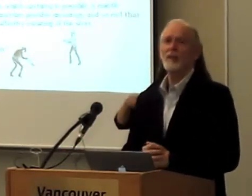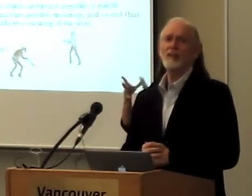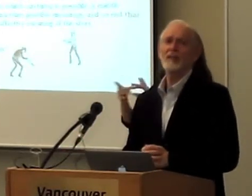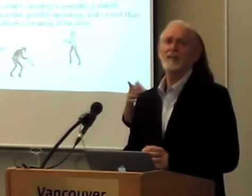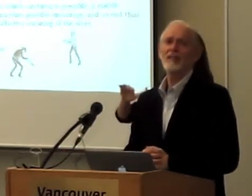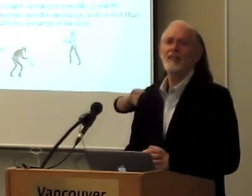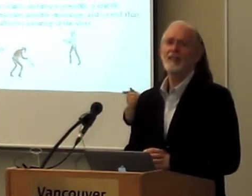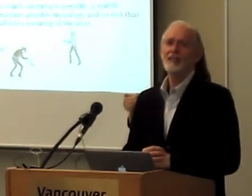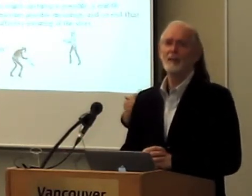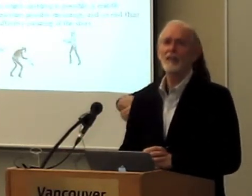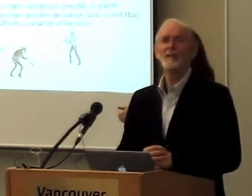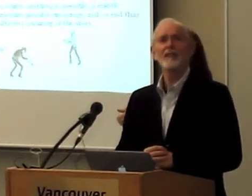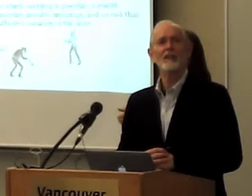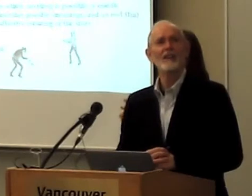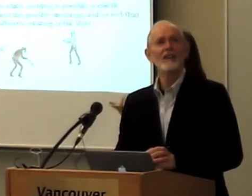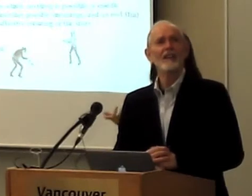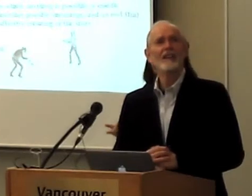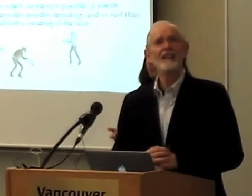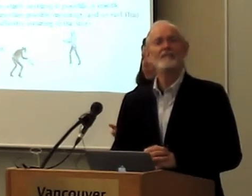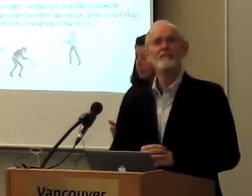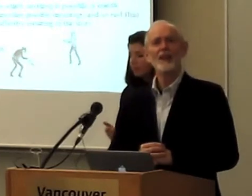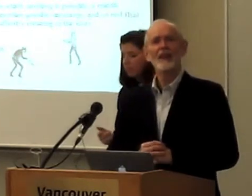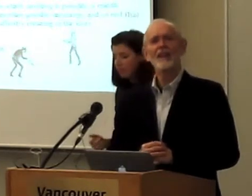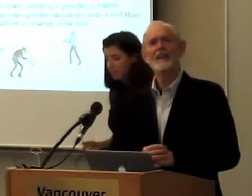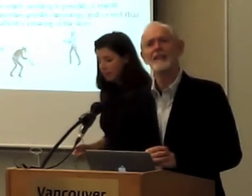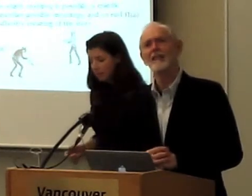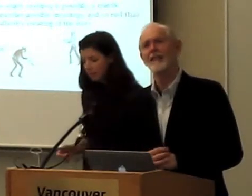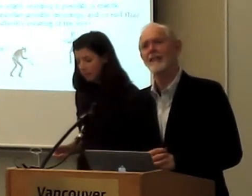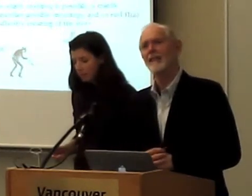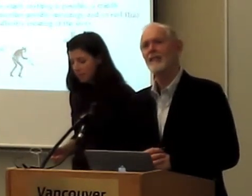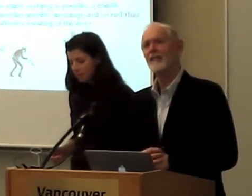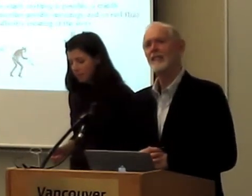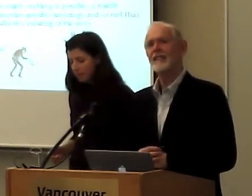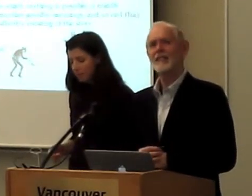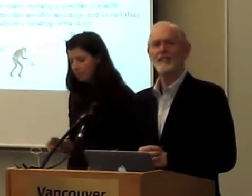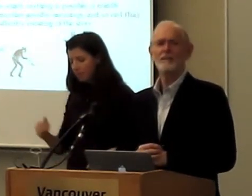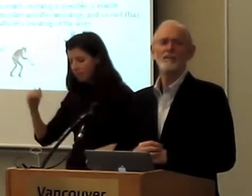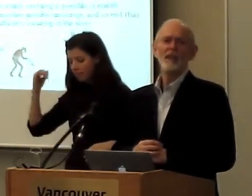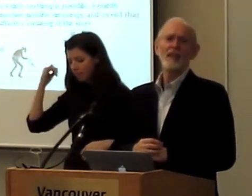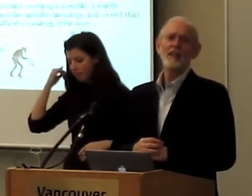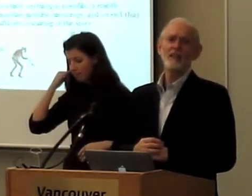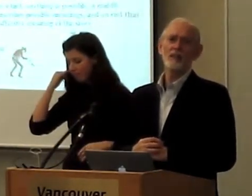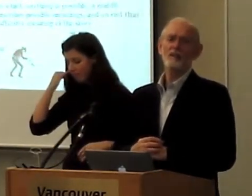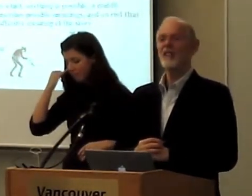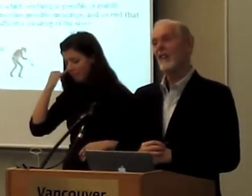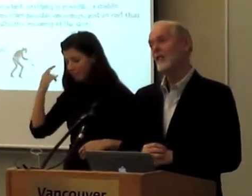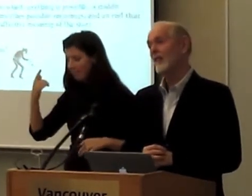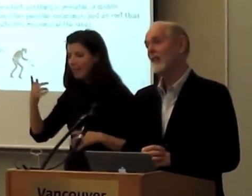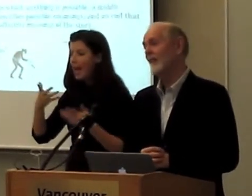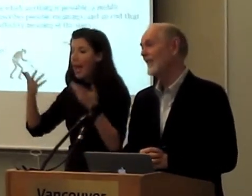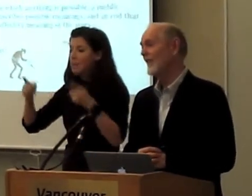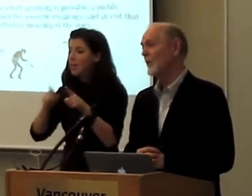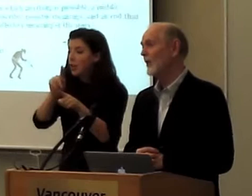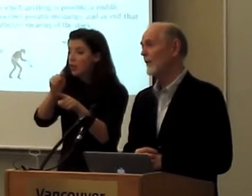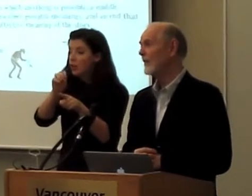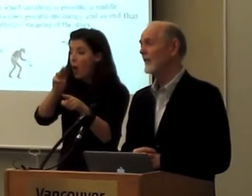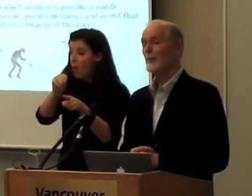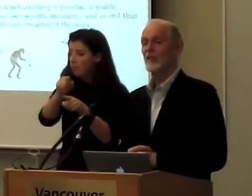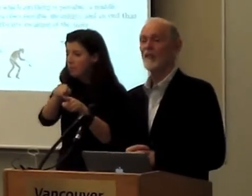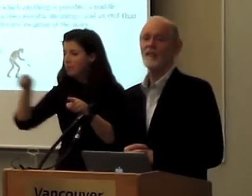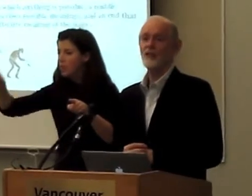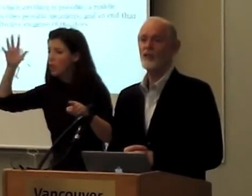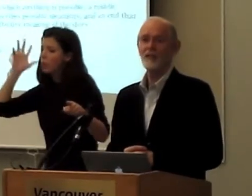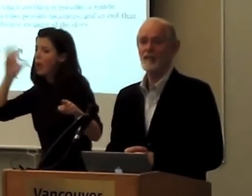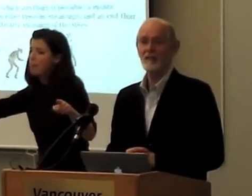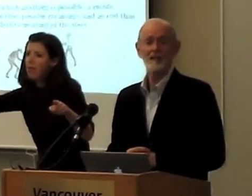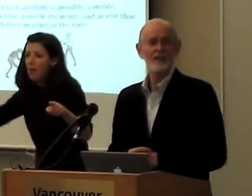loved his grandmother, and I've got to be careful now, that he and the grandmother actually they were awful, and they